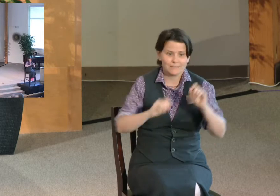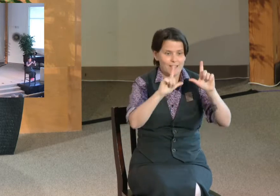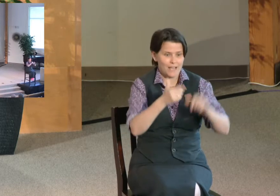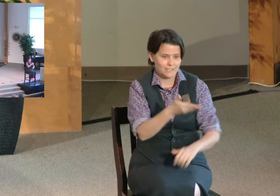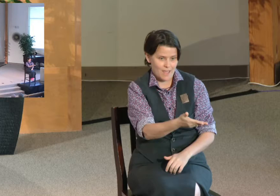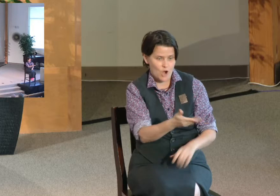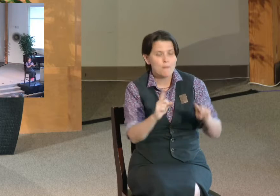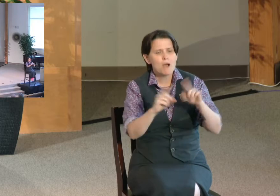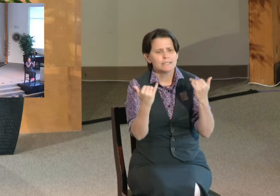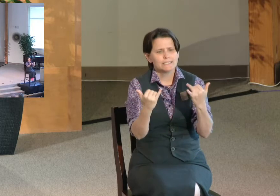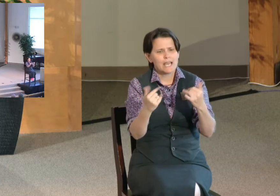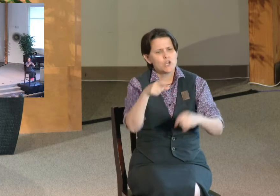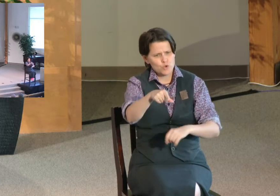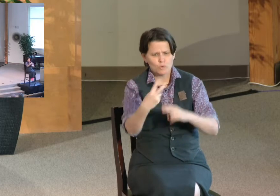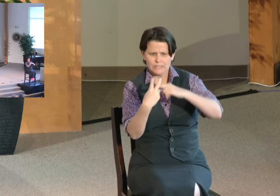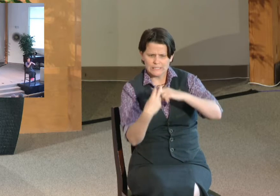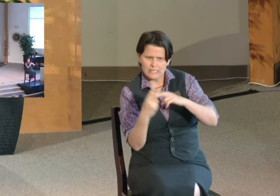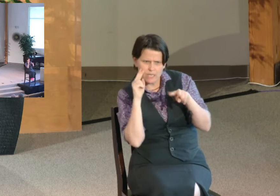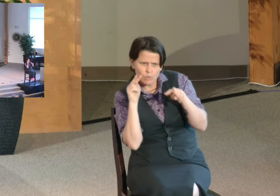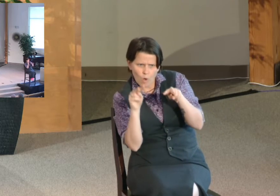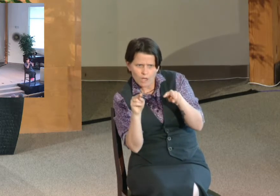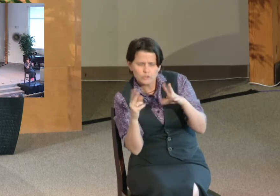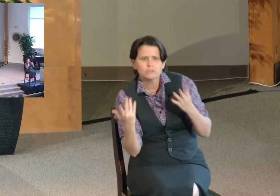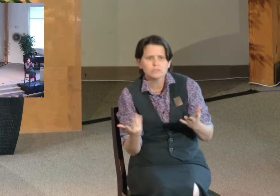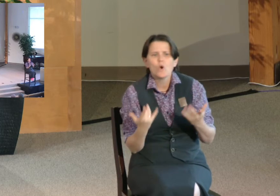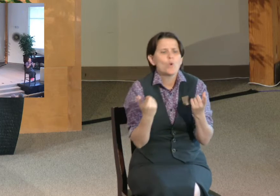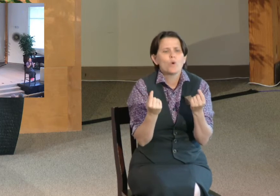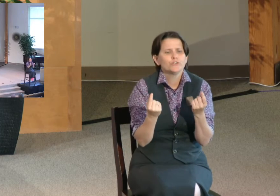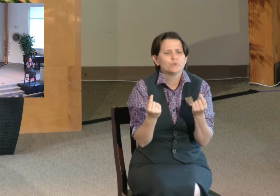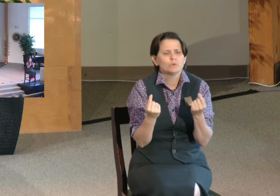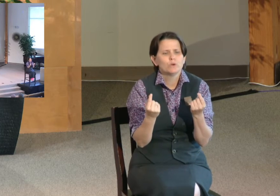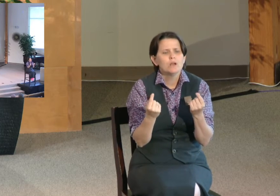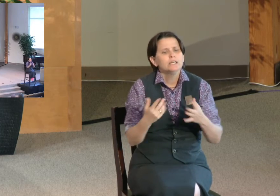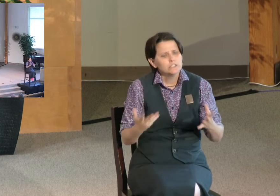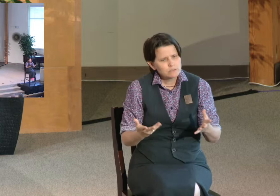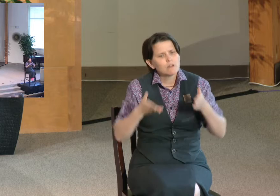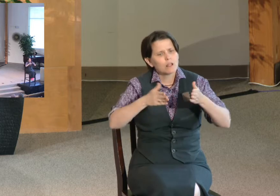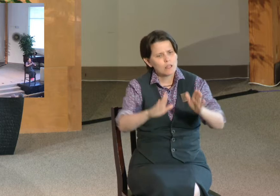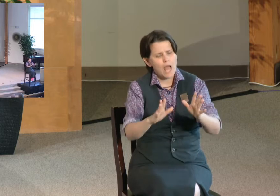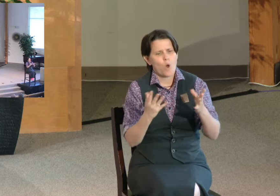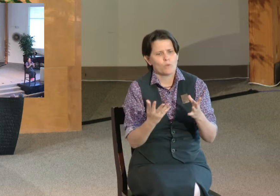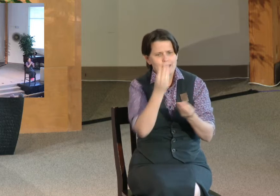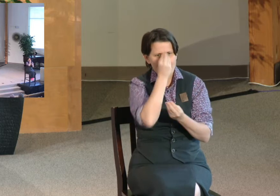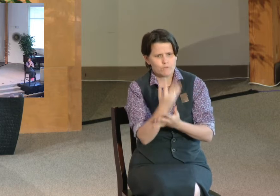just be with this information. If you're a guy, what resonates for you?